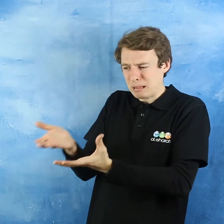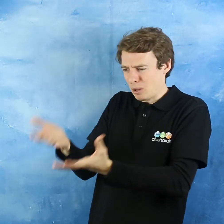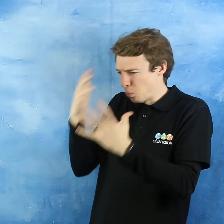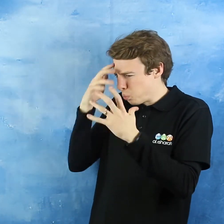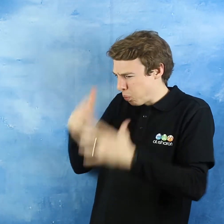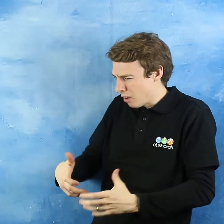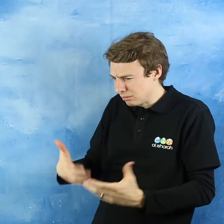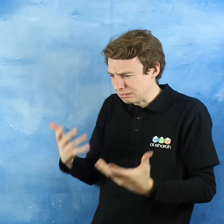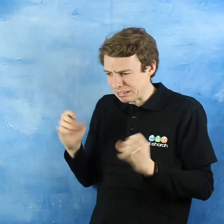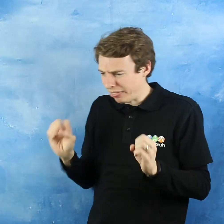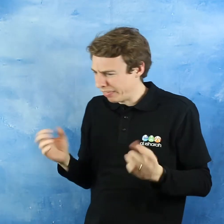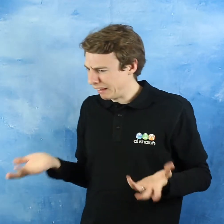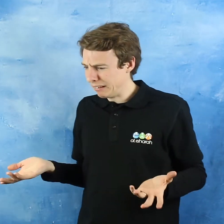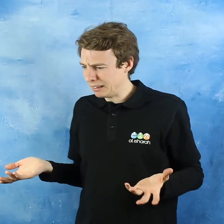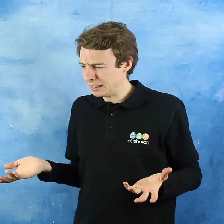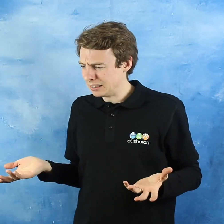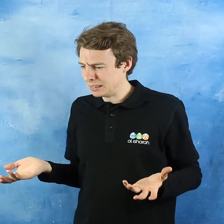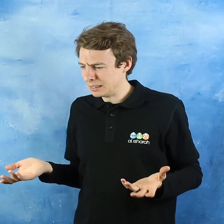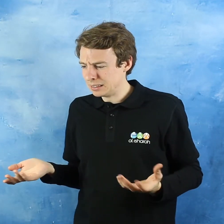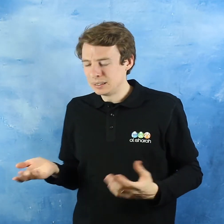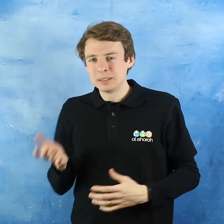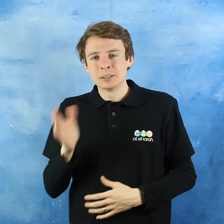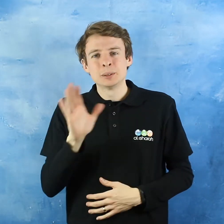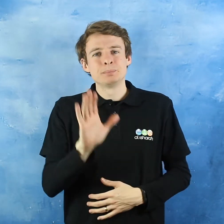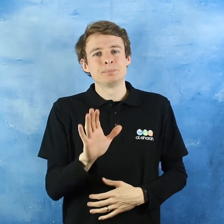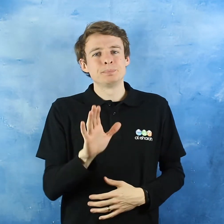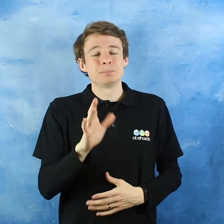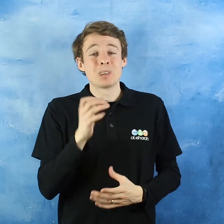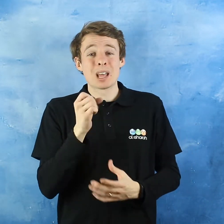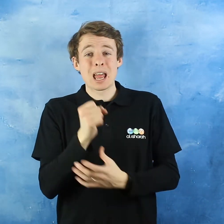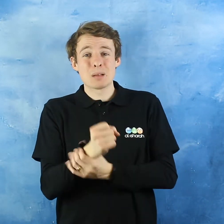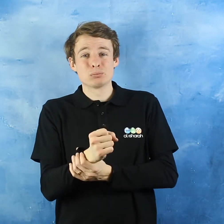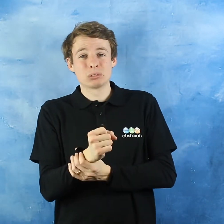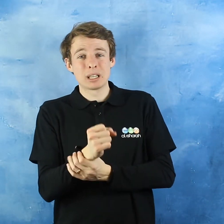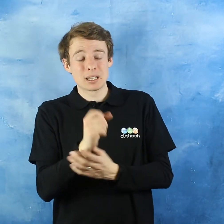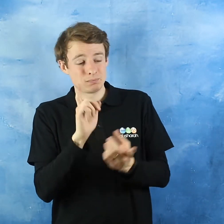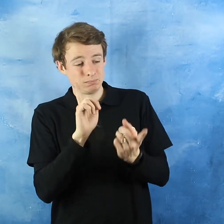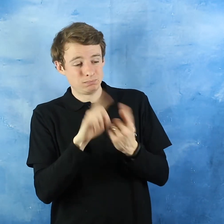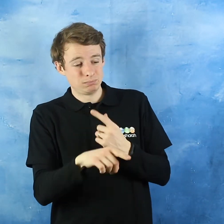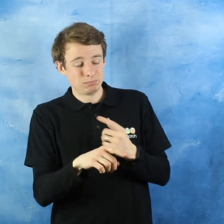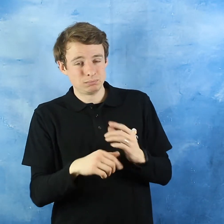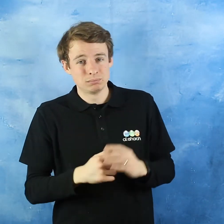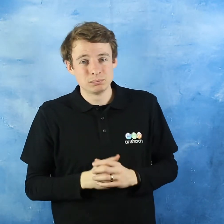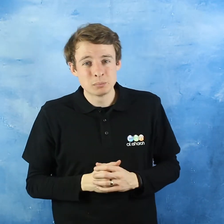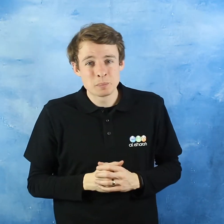the wave and all this, yes, I am. I have feeling, but I'm more shocked of seeing you